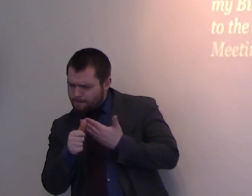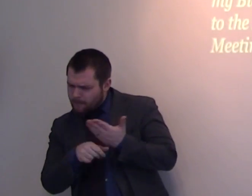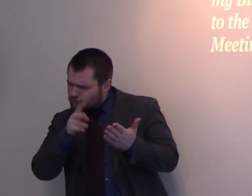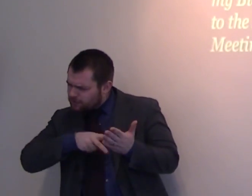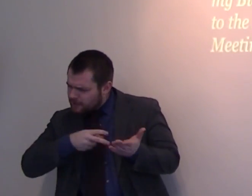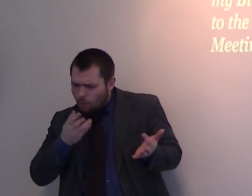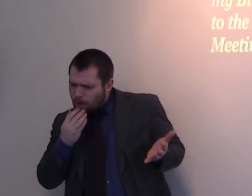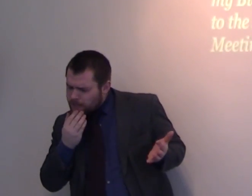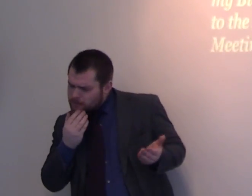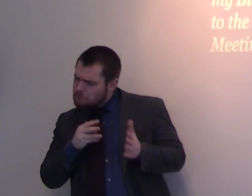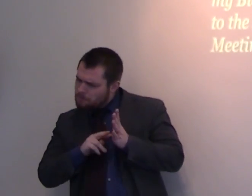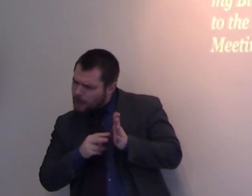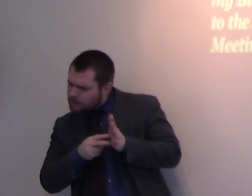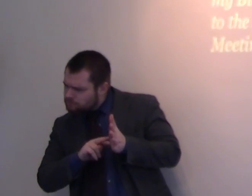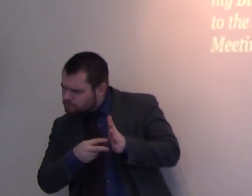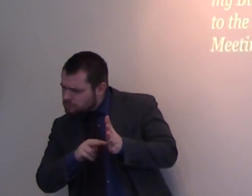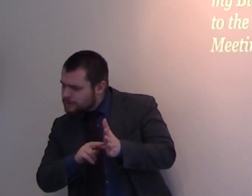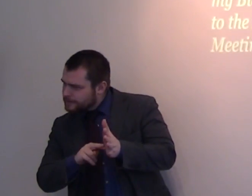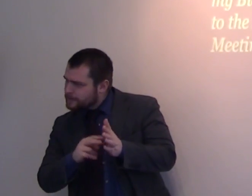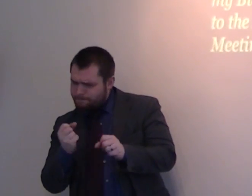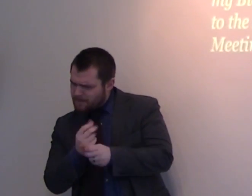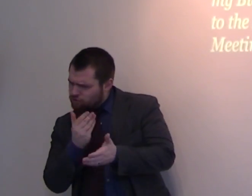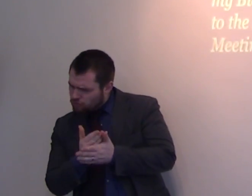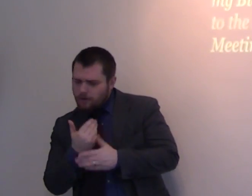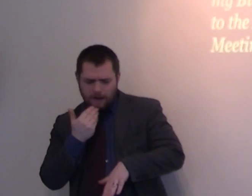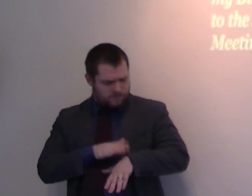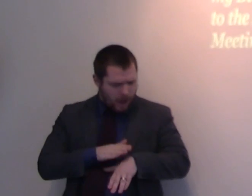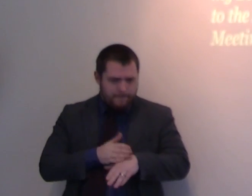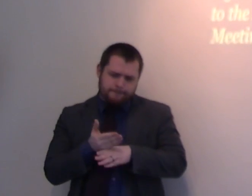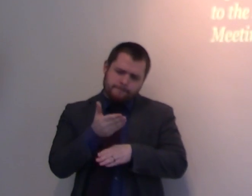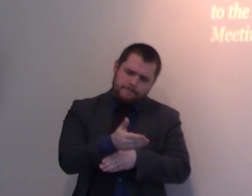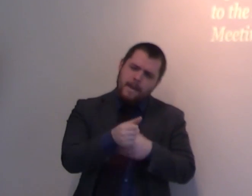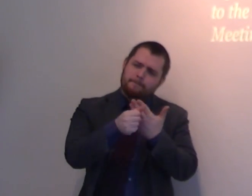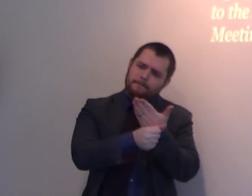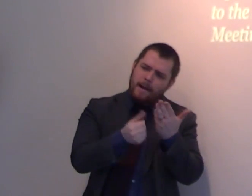Bible? How will I make time to go to the Bible study and prayer meeting?"